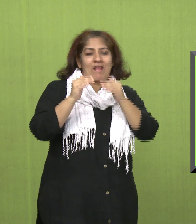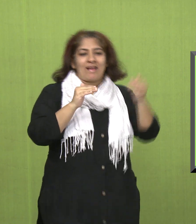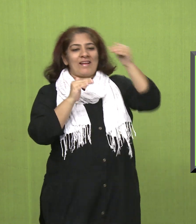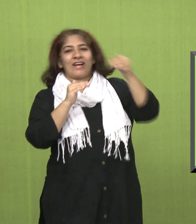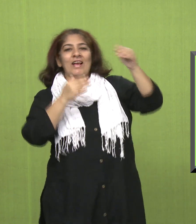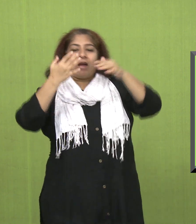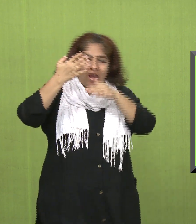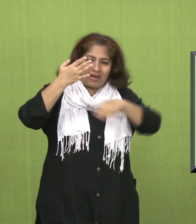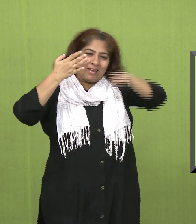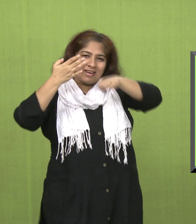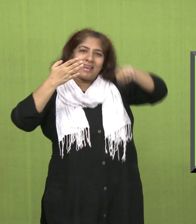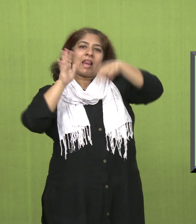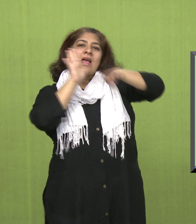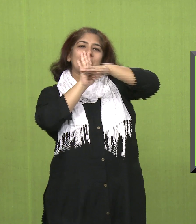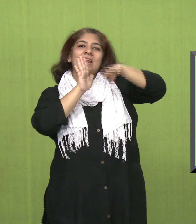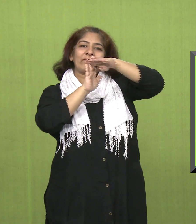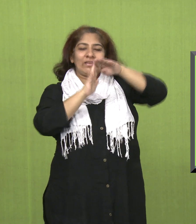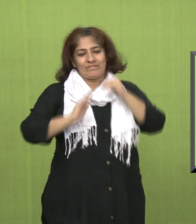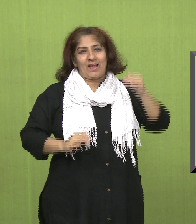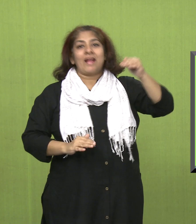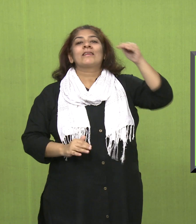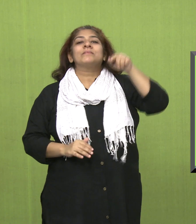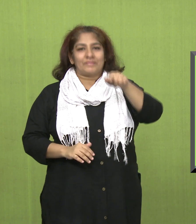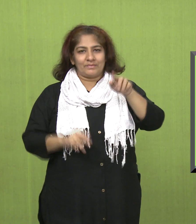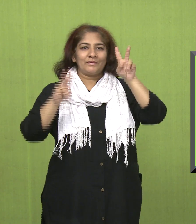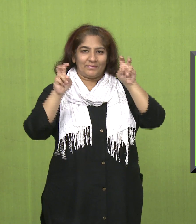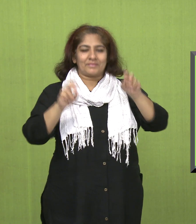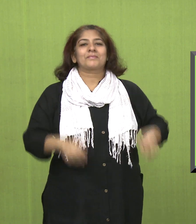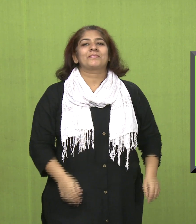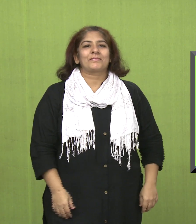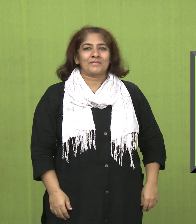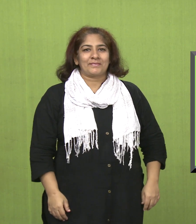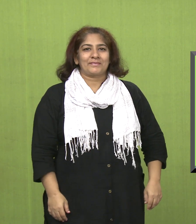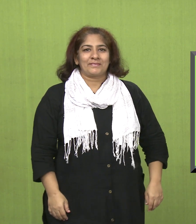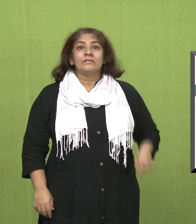to work very good. So that's promotion and transfer.